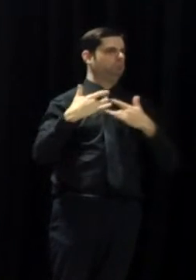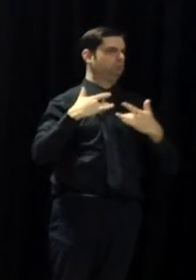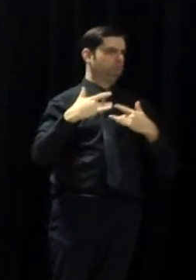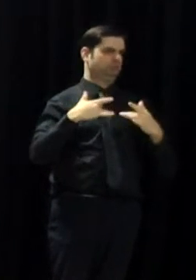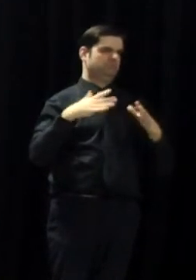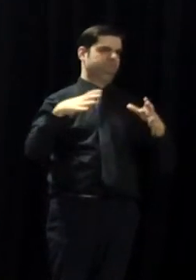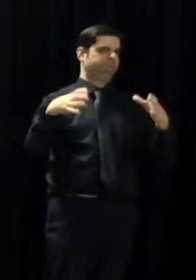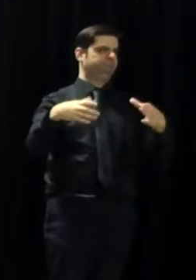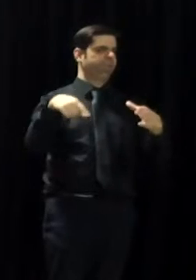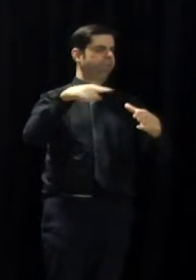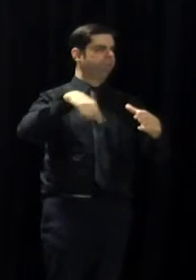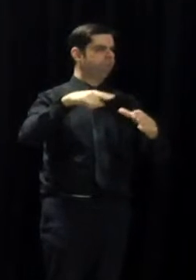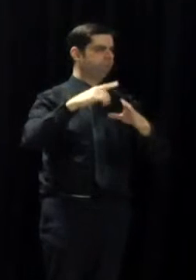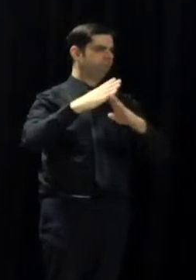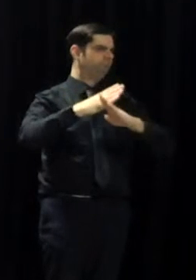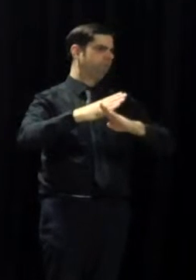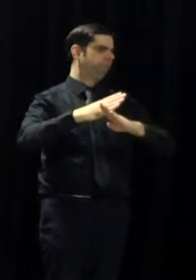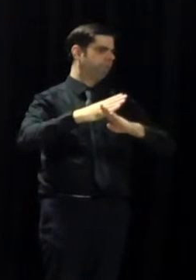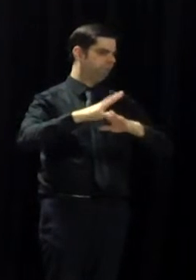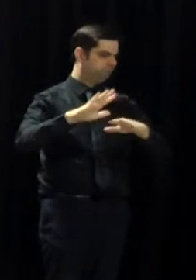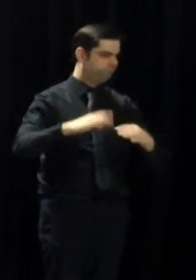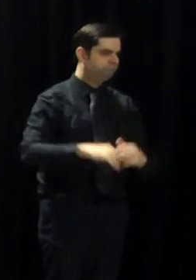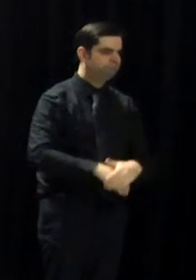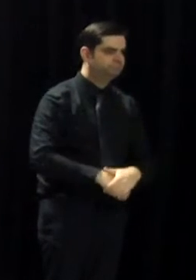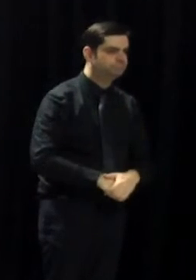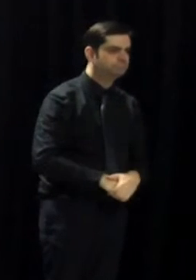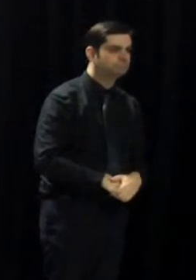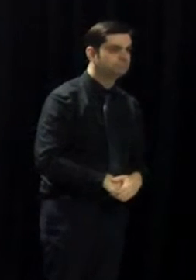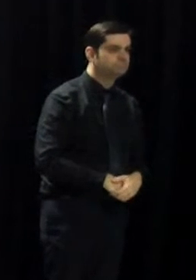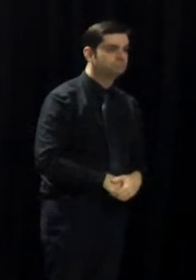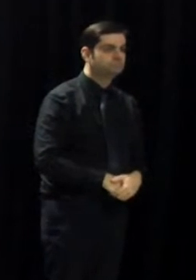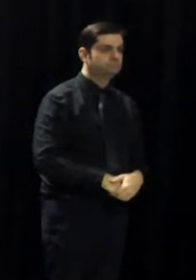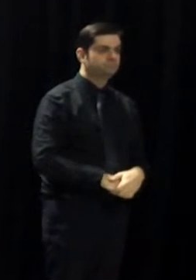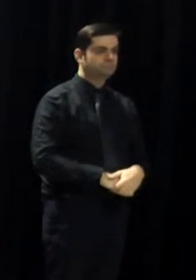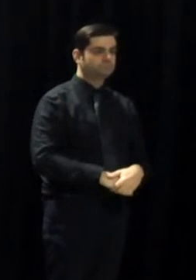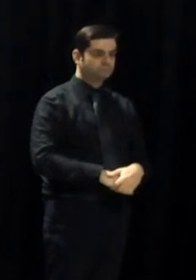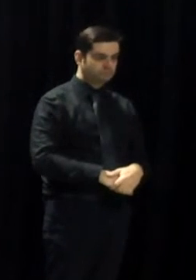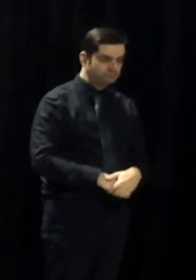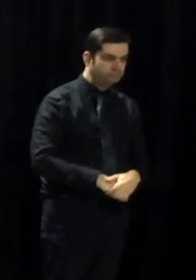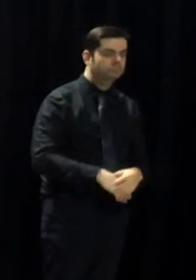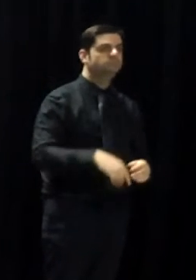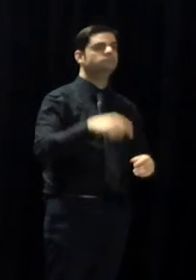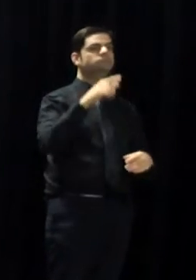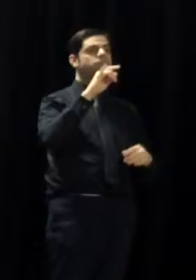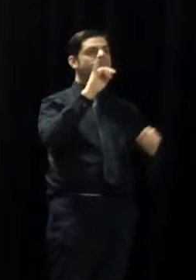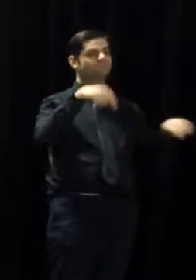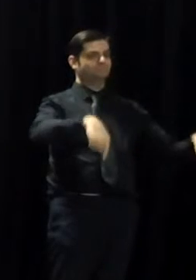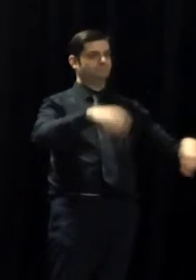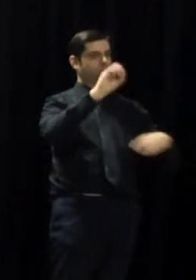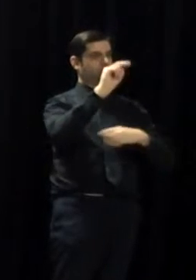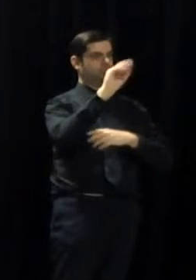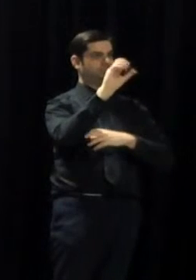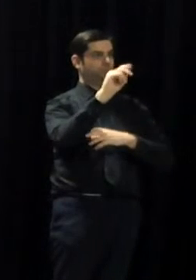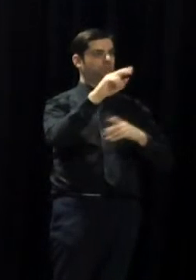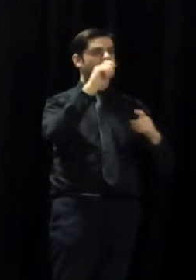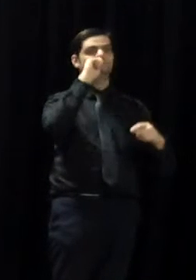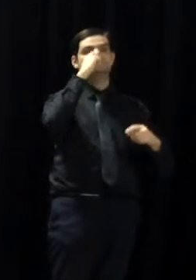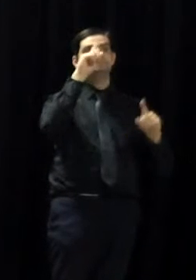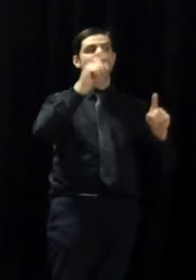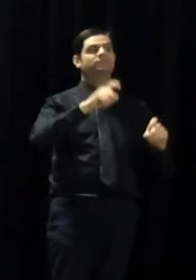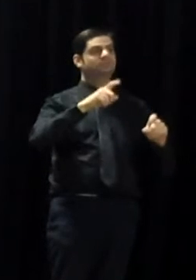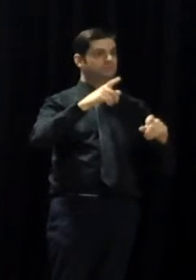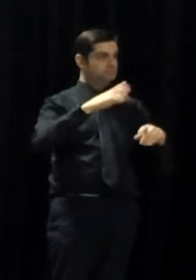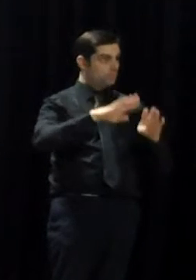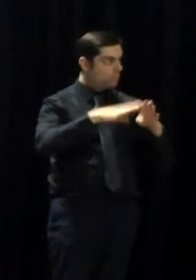do Christmas Eve testing. We've here at the On Center, we've expanded it. It's going to be from 9 to 1 though. We're going to do double the testing in